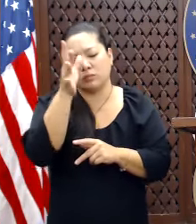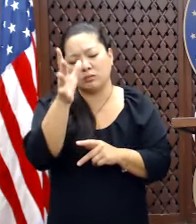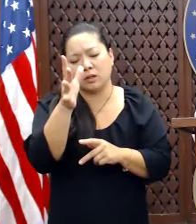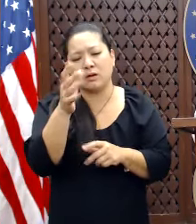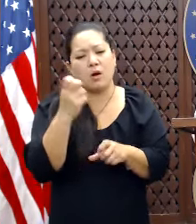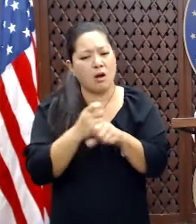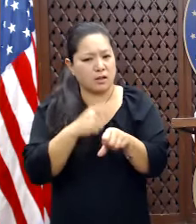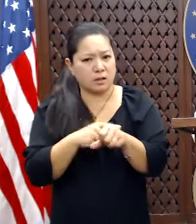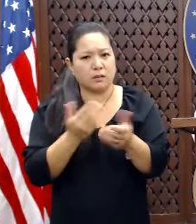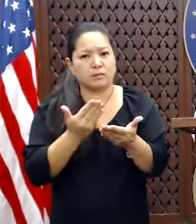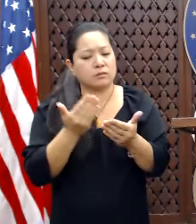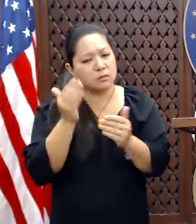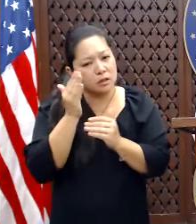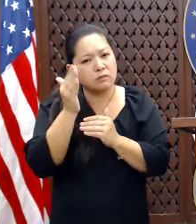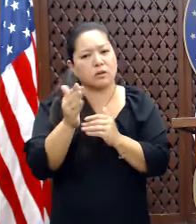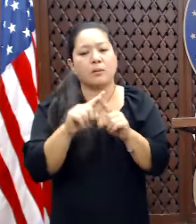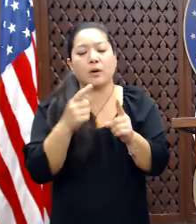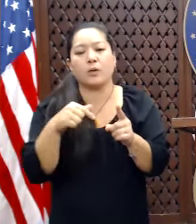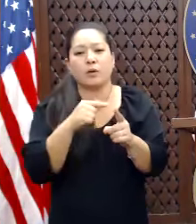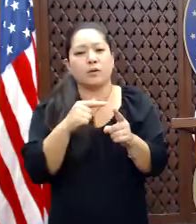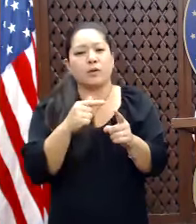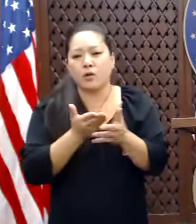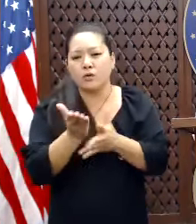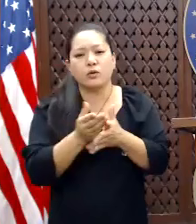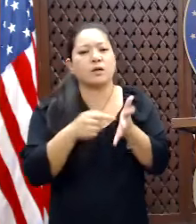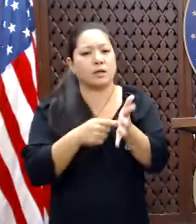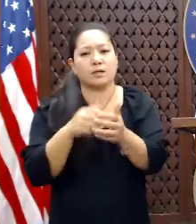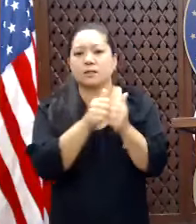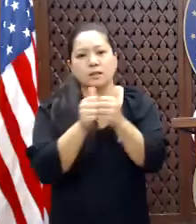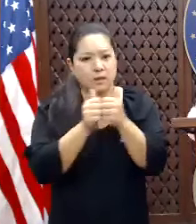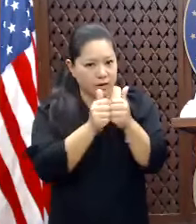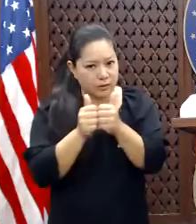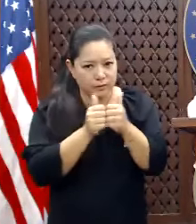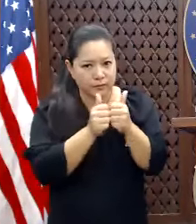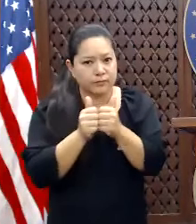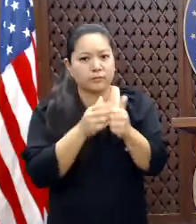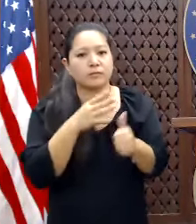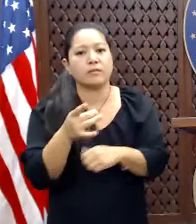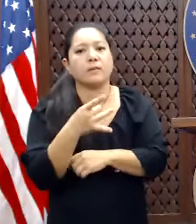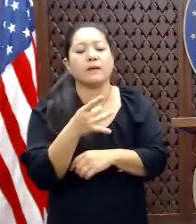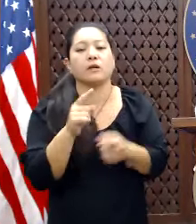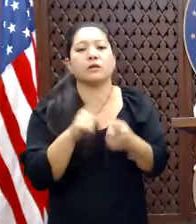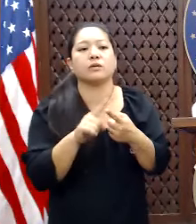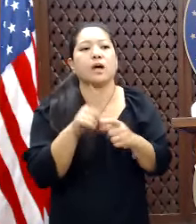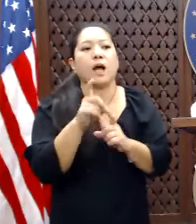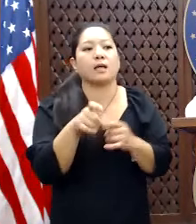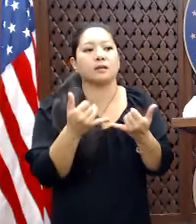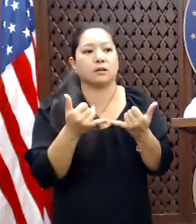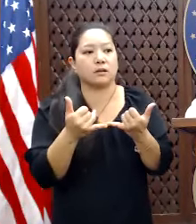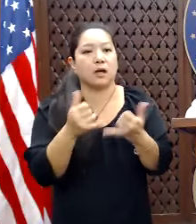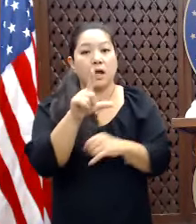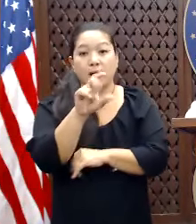tough days ahead, but we will get through this together. I'd like to call in